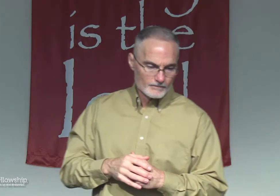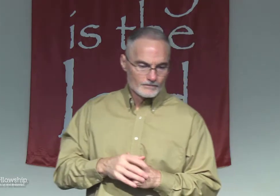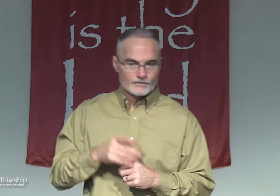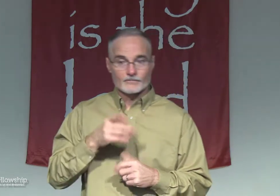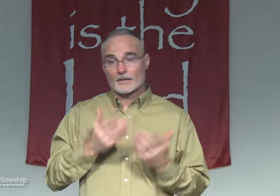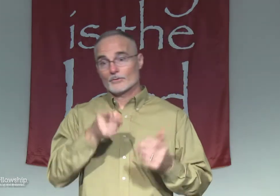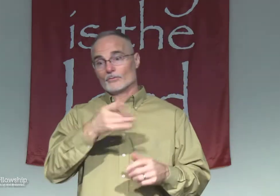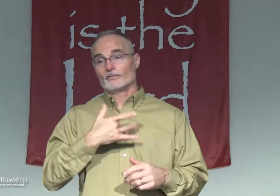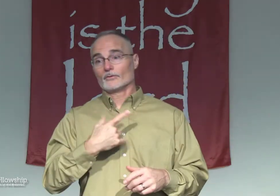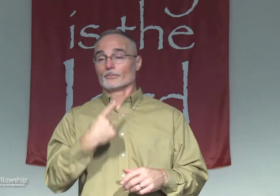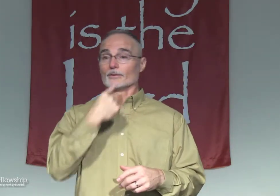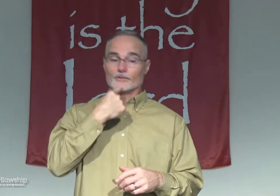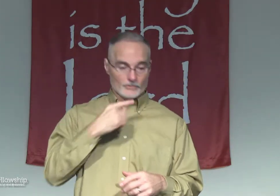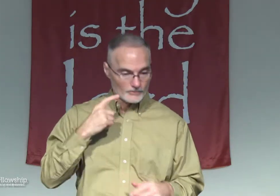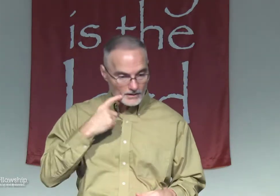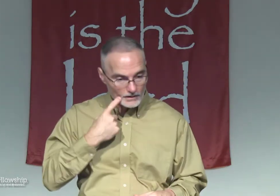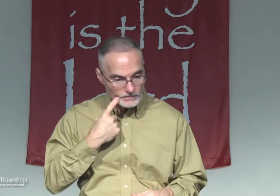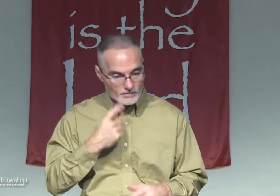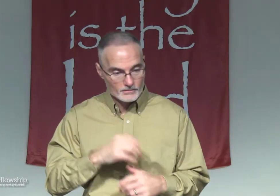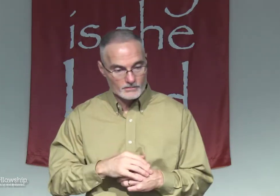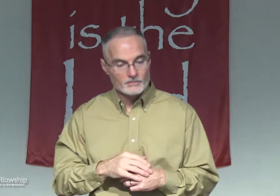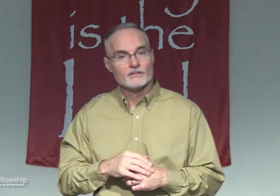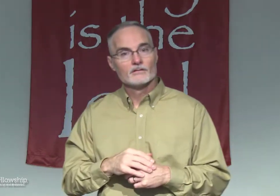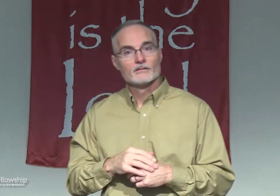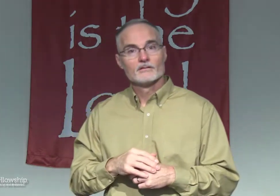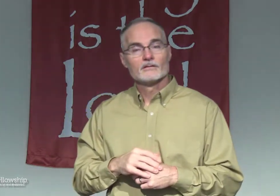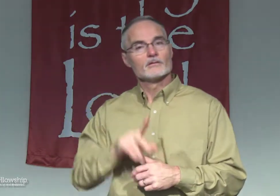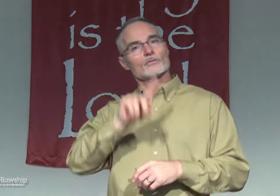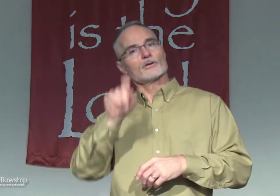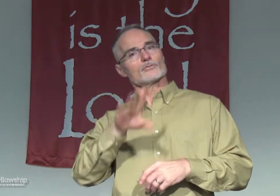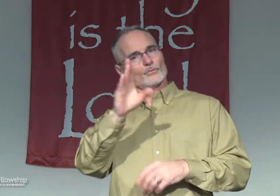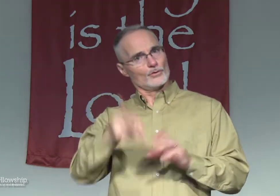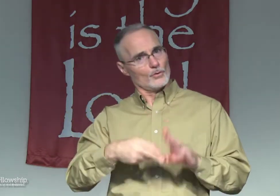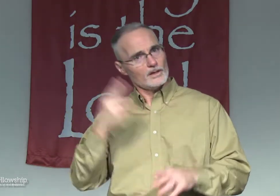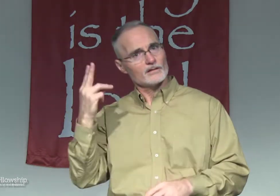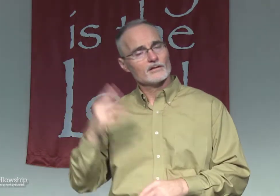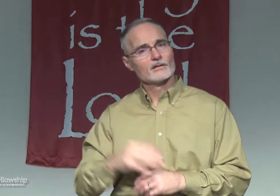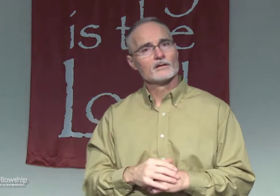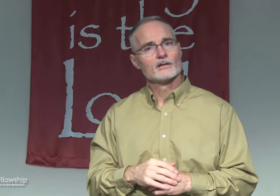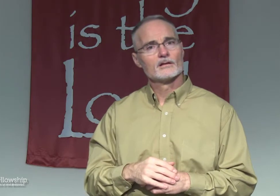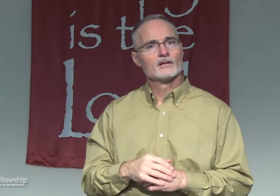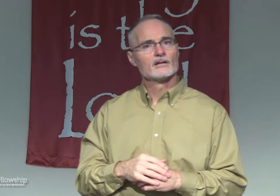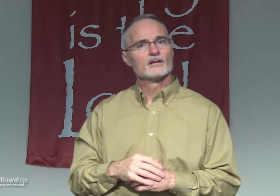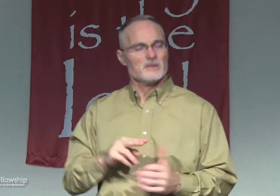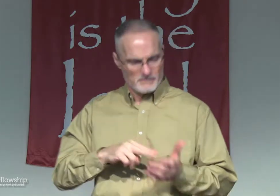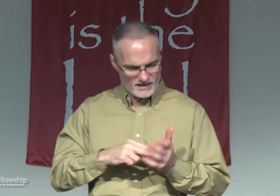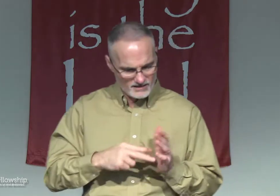You're confronted with their anger, their arrogance. Maybe you feel disappointed,